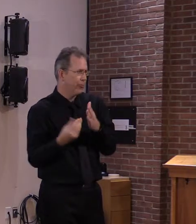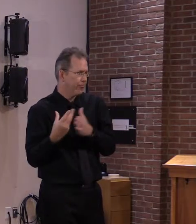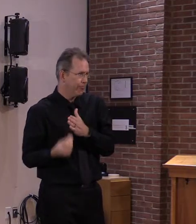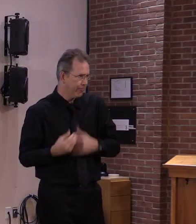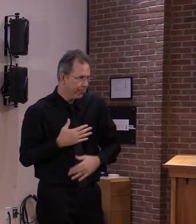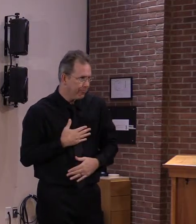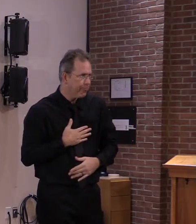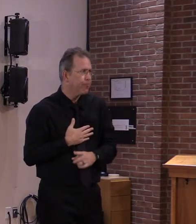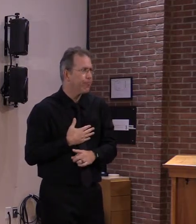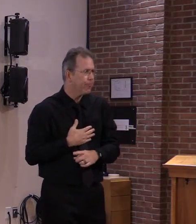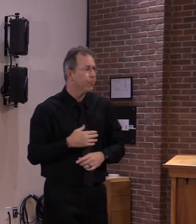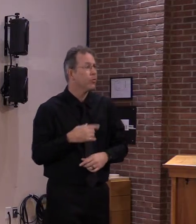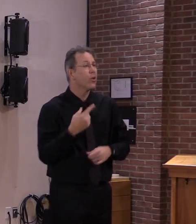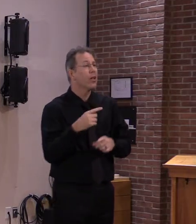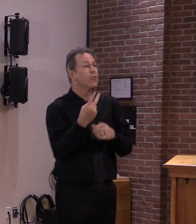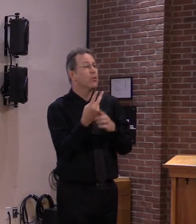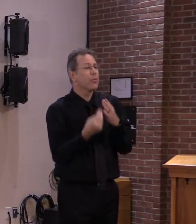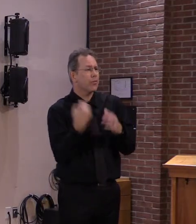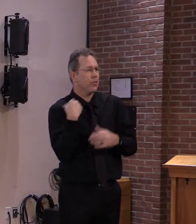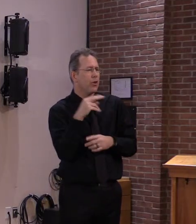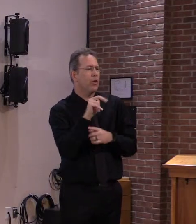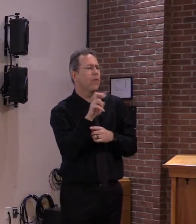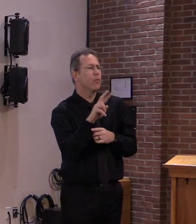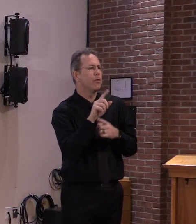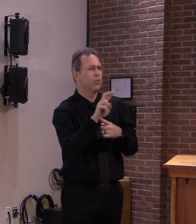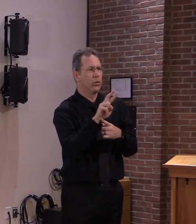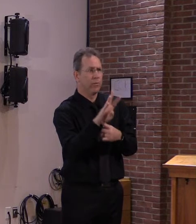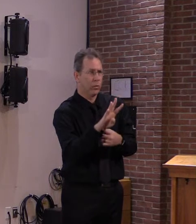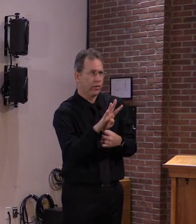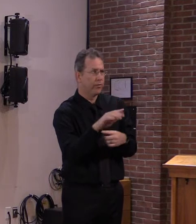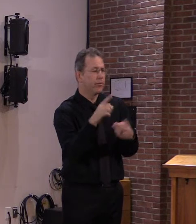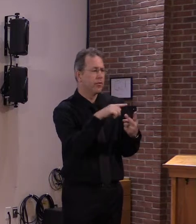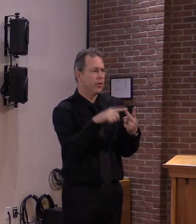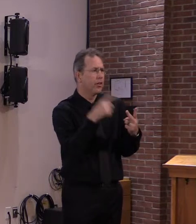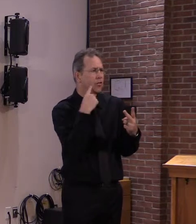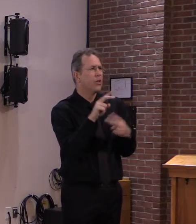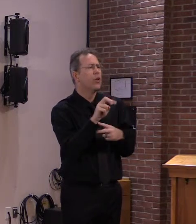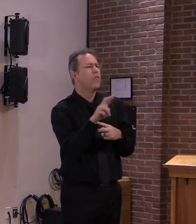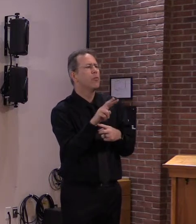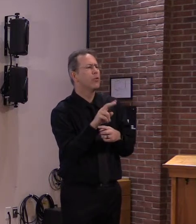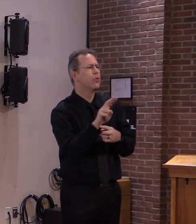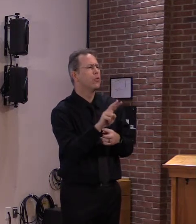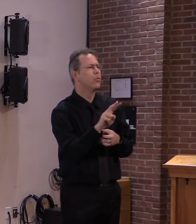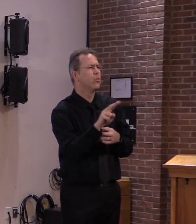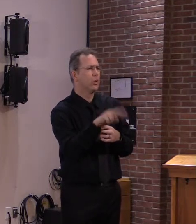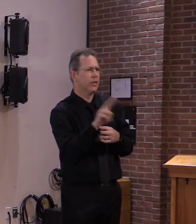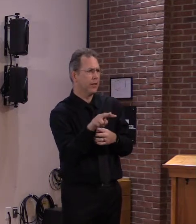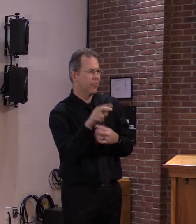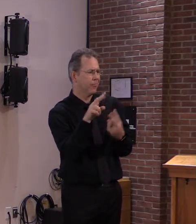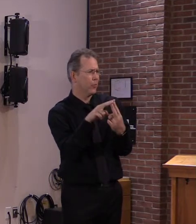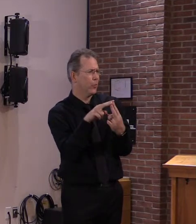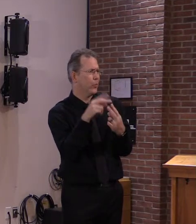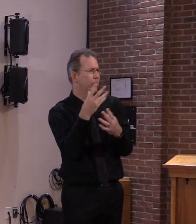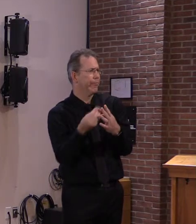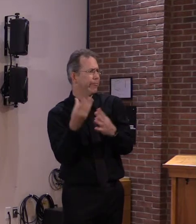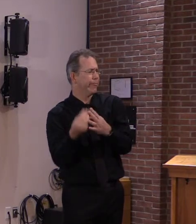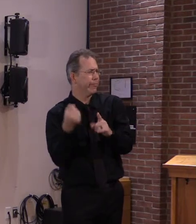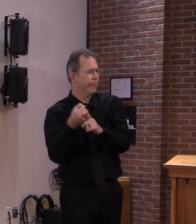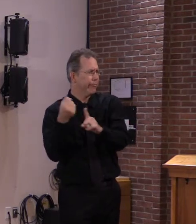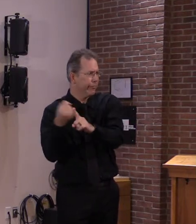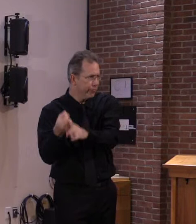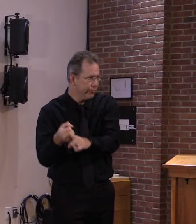holiday operations period that began with Thanksgiving and now will extend through the first of the year. We provided guidance to school districts